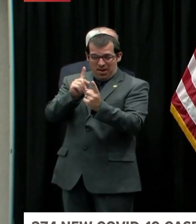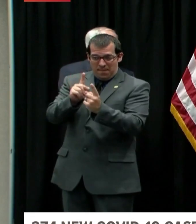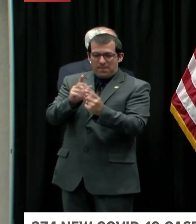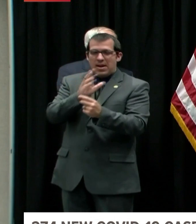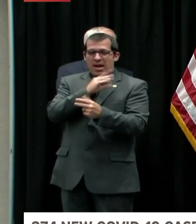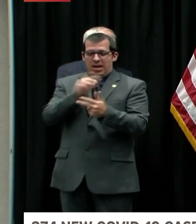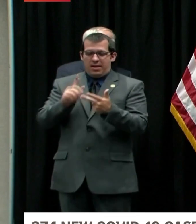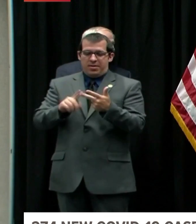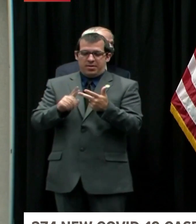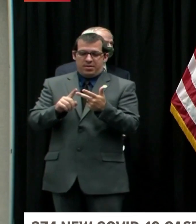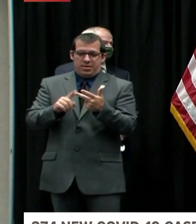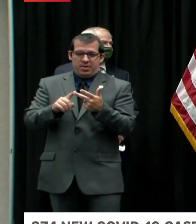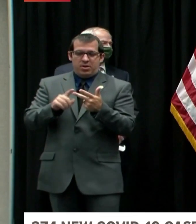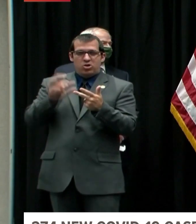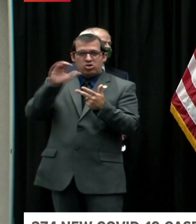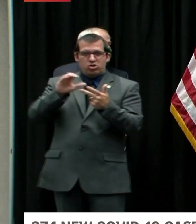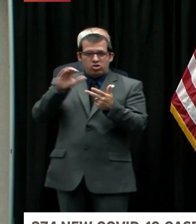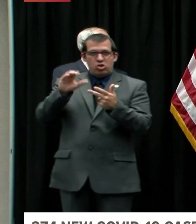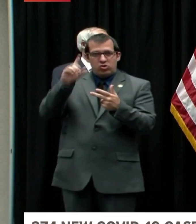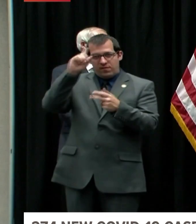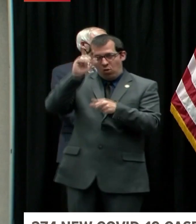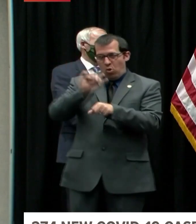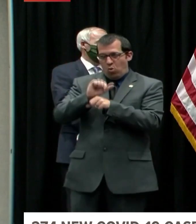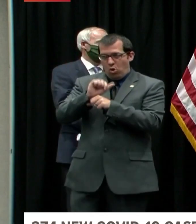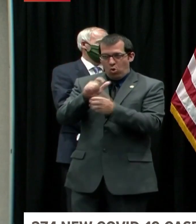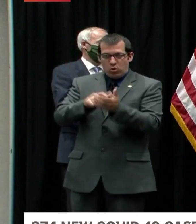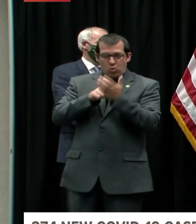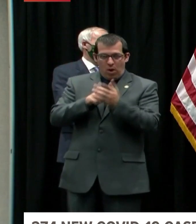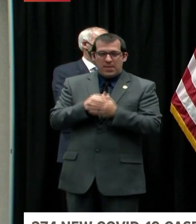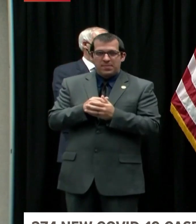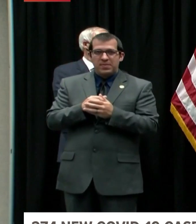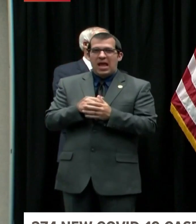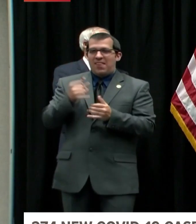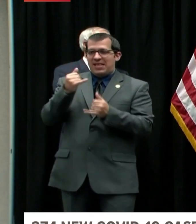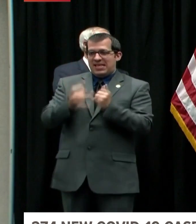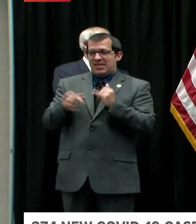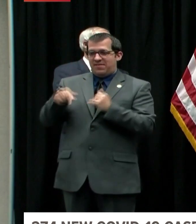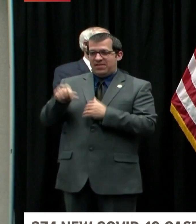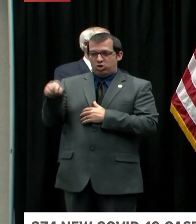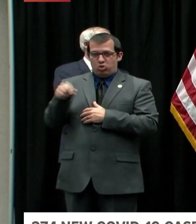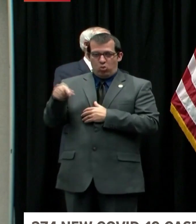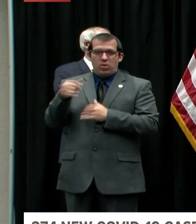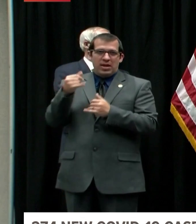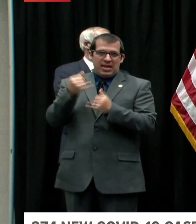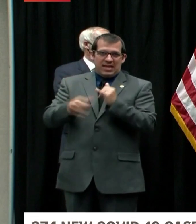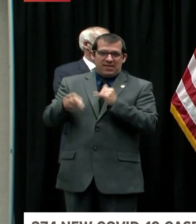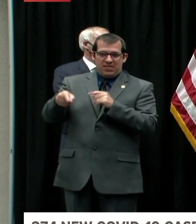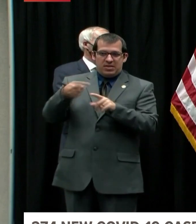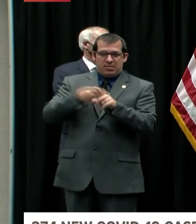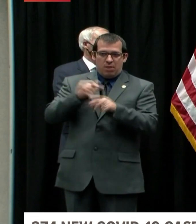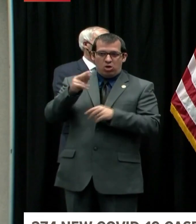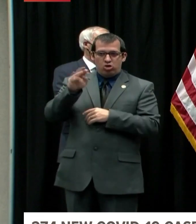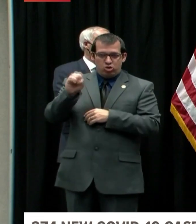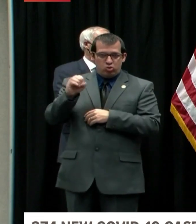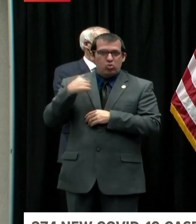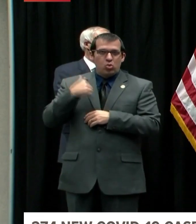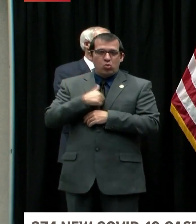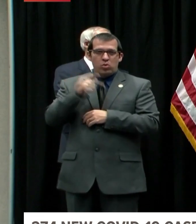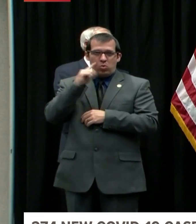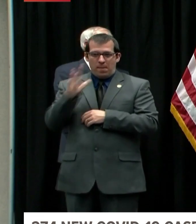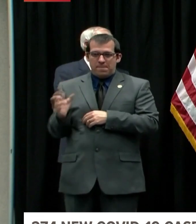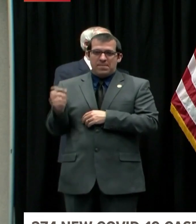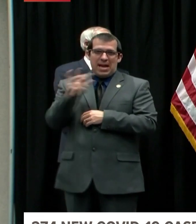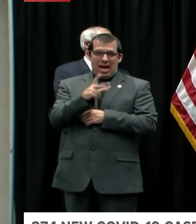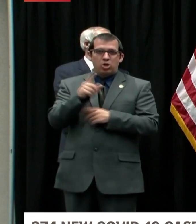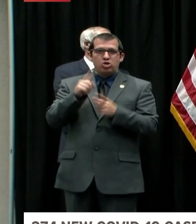also the search for work requirement. At the end of this quarter, which will be the end of the month in June, we're going to be going back